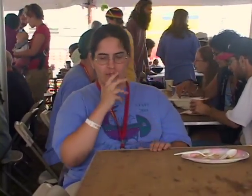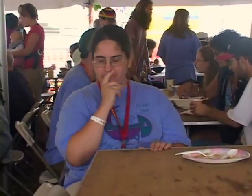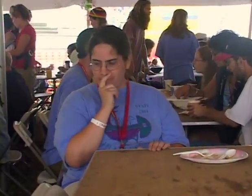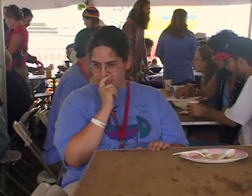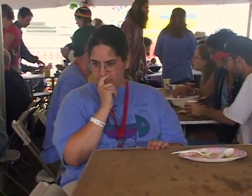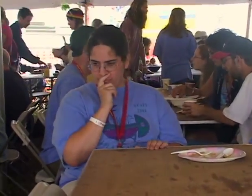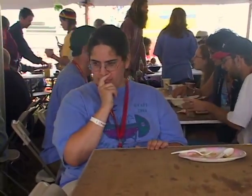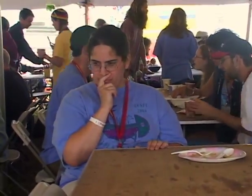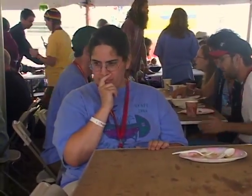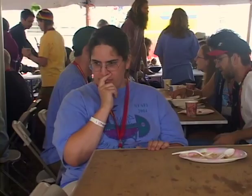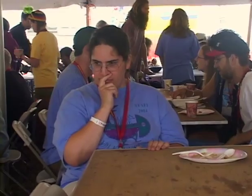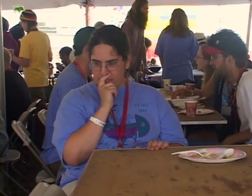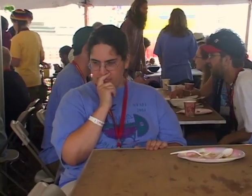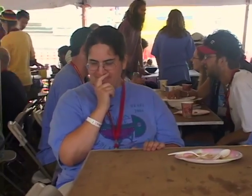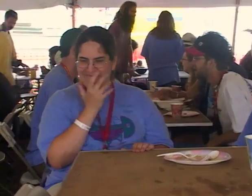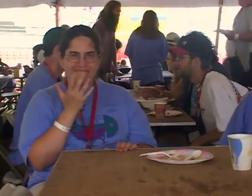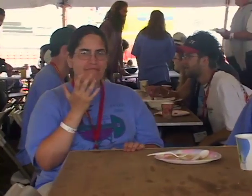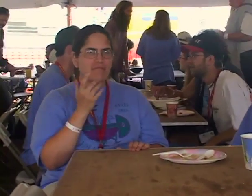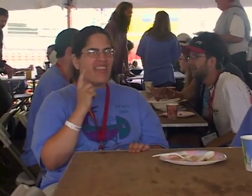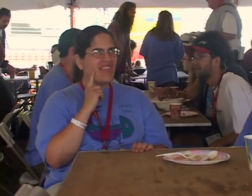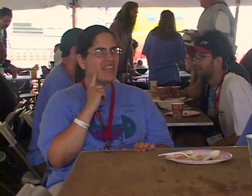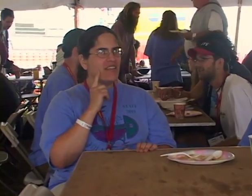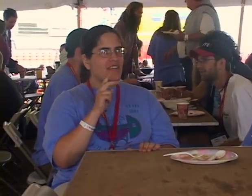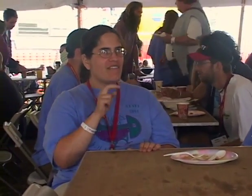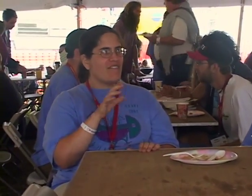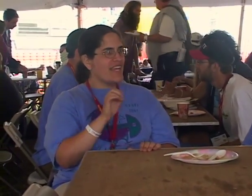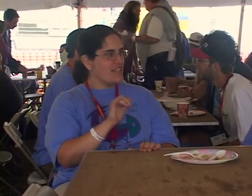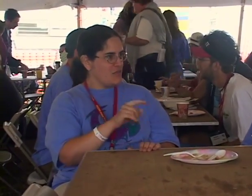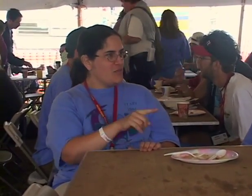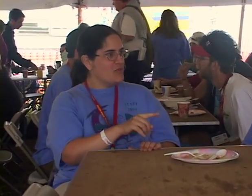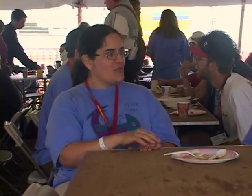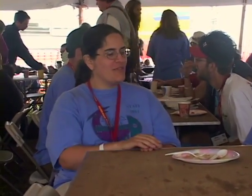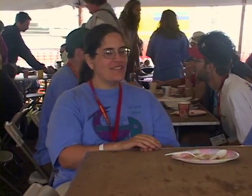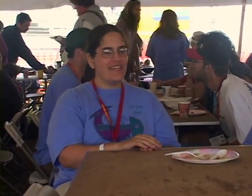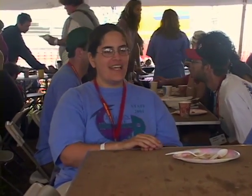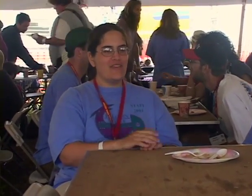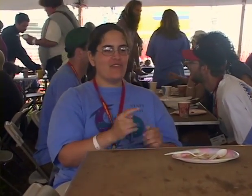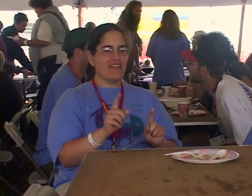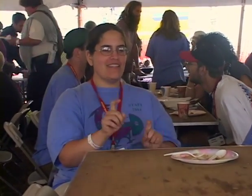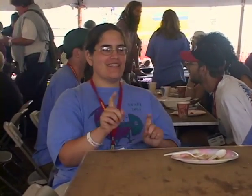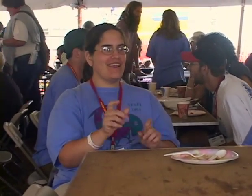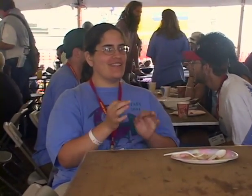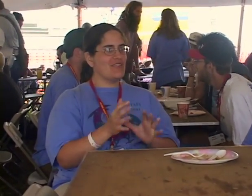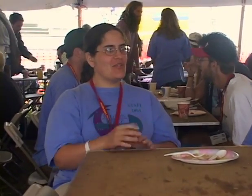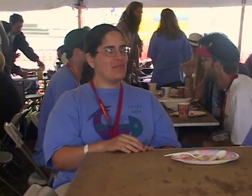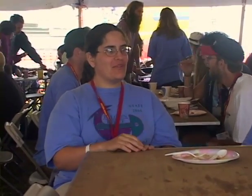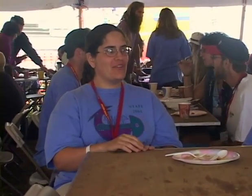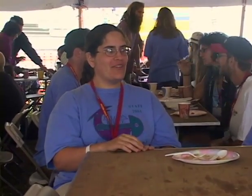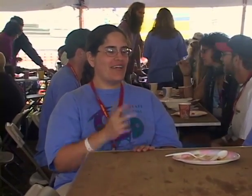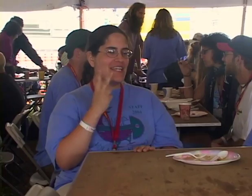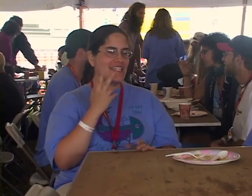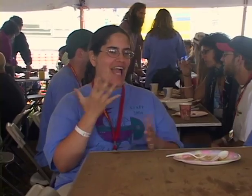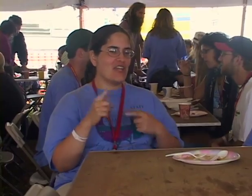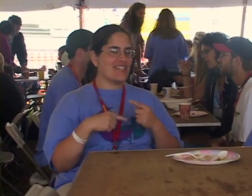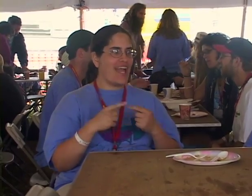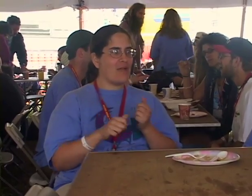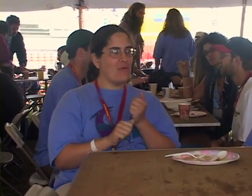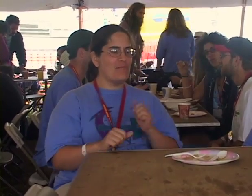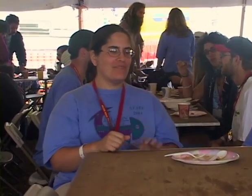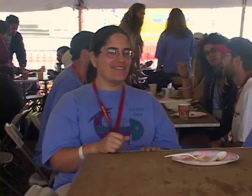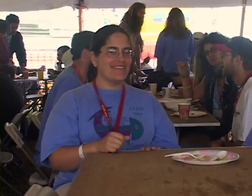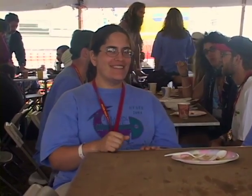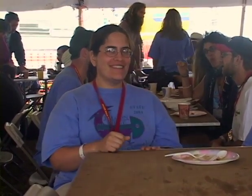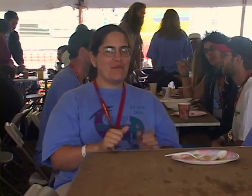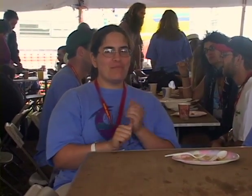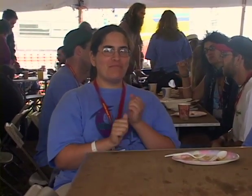There was an interpreter working with this one performer. Who was it? I think it was Vance. And he was sort of testing the interpreter.